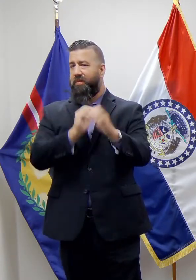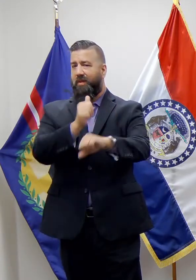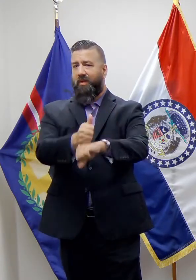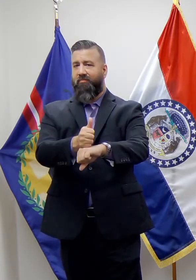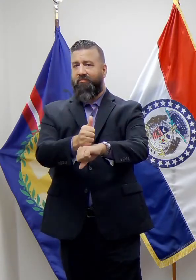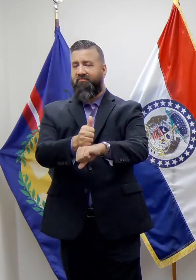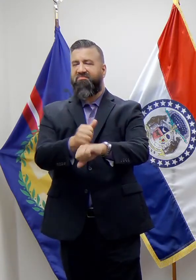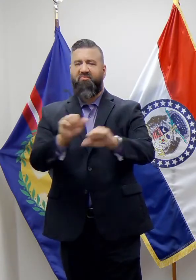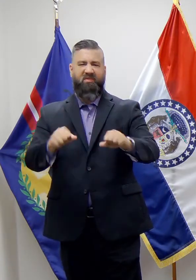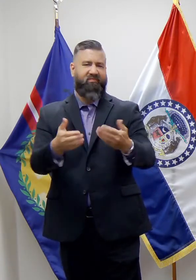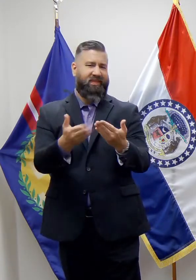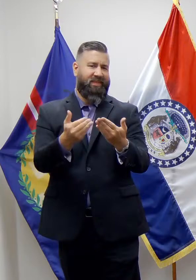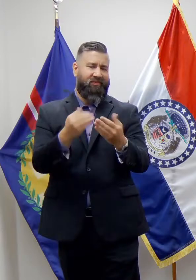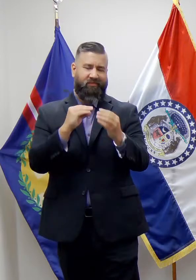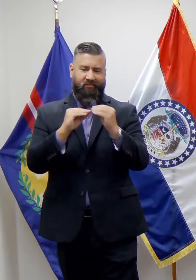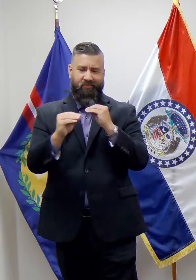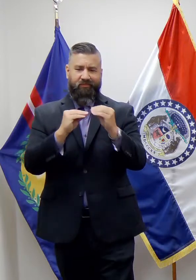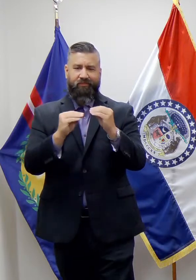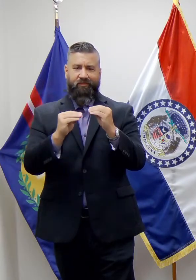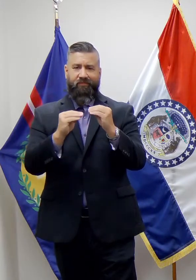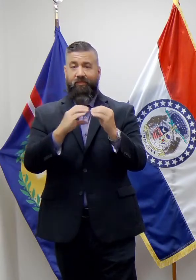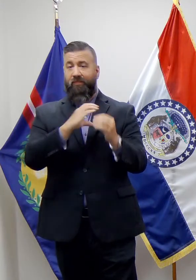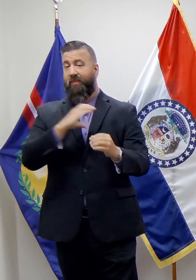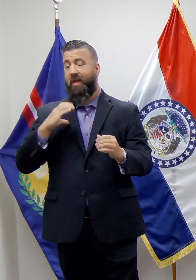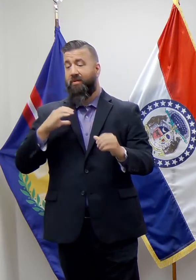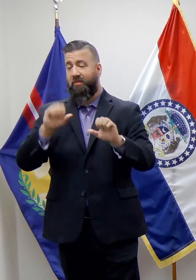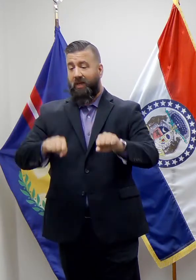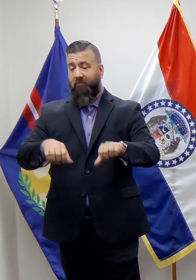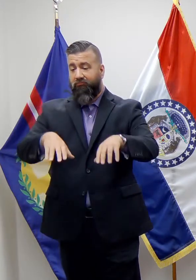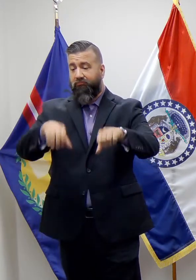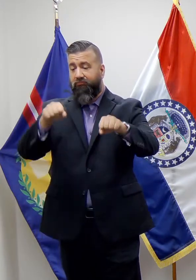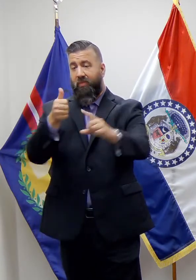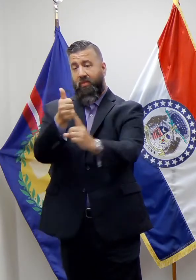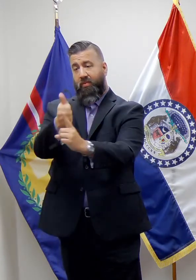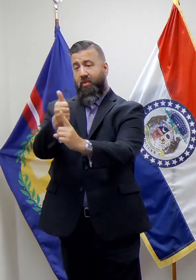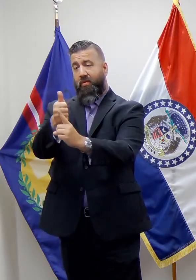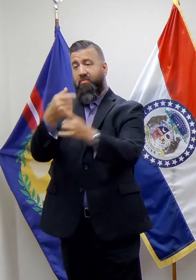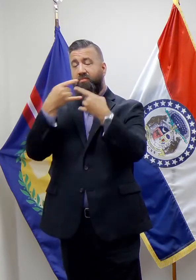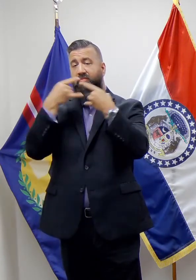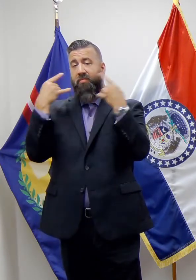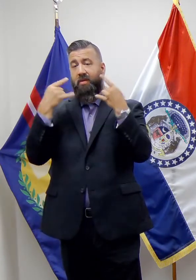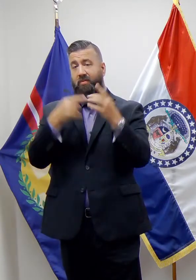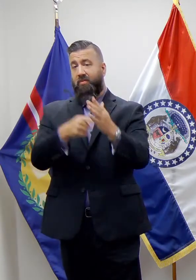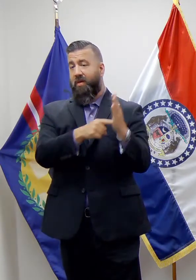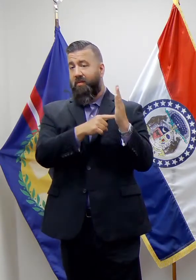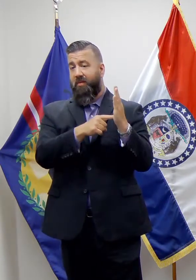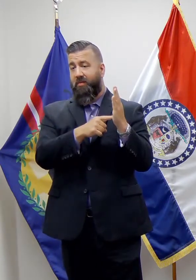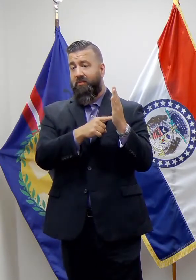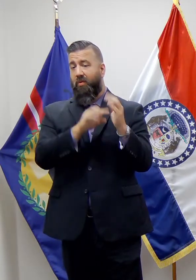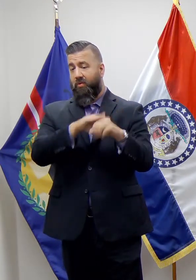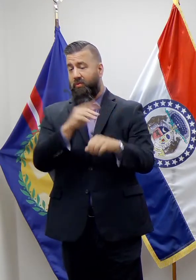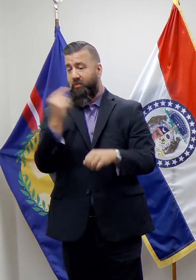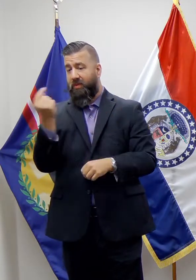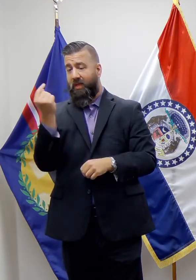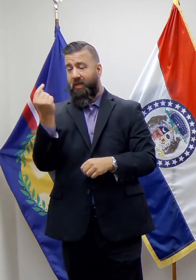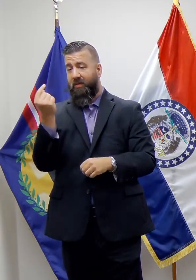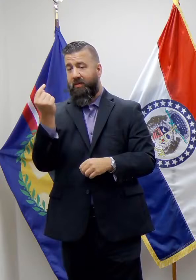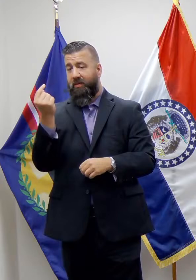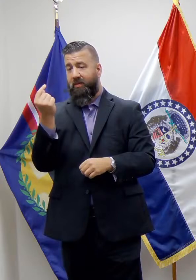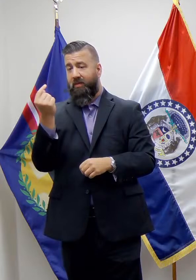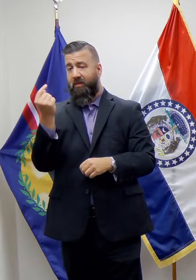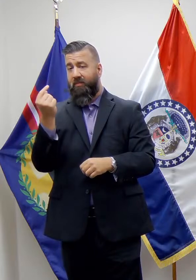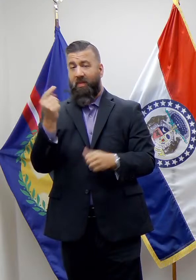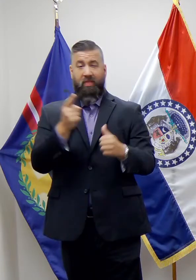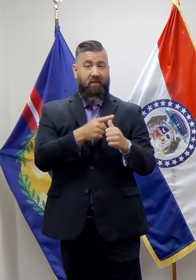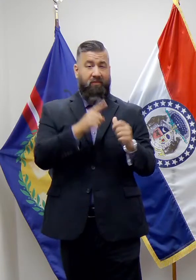fix to that. The council can adopt its own mask requirement on Tuesday night and let the legalities of the initial public health order